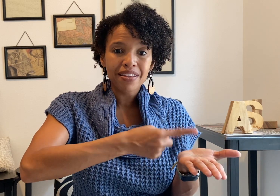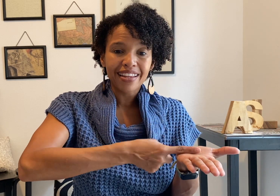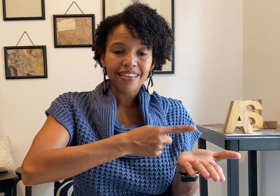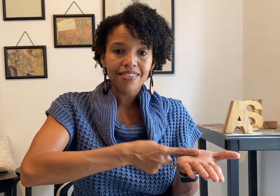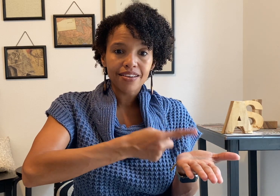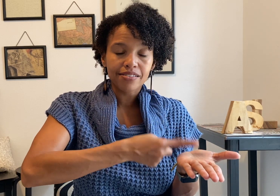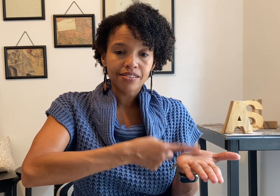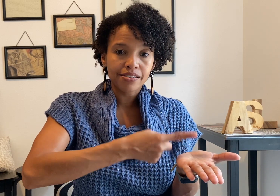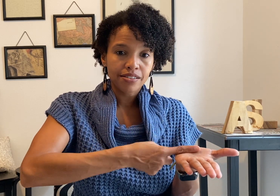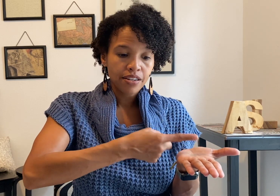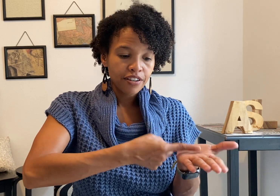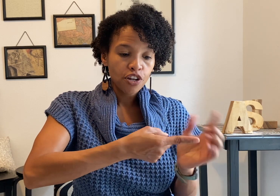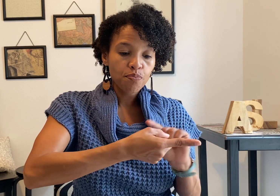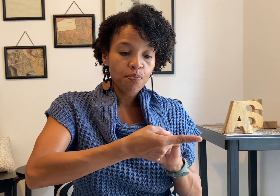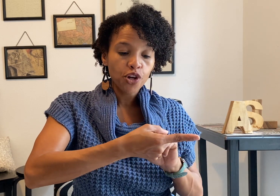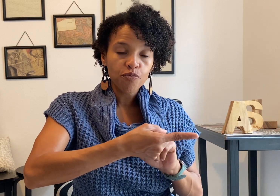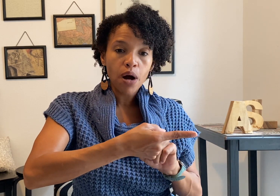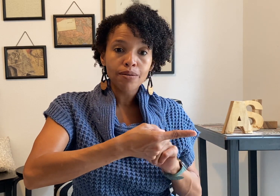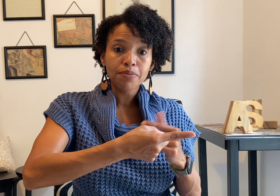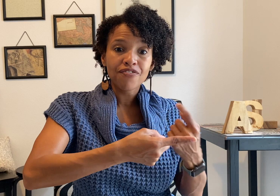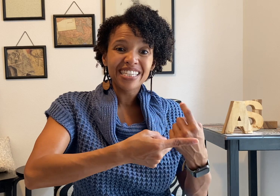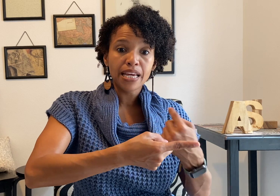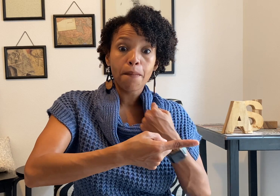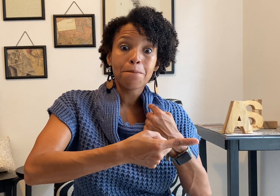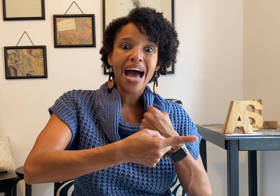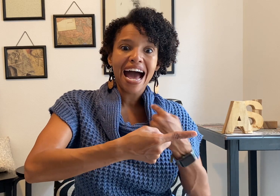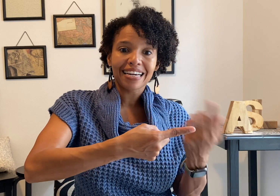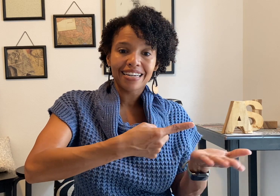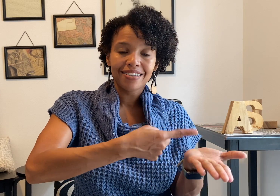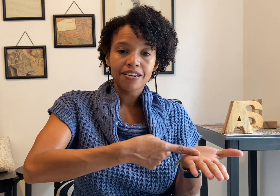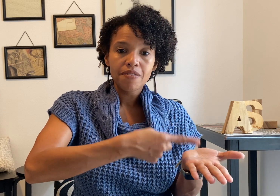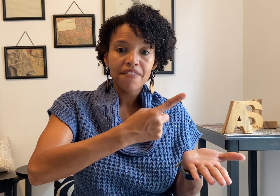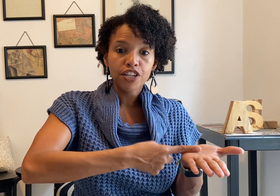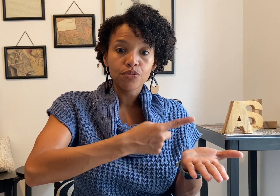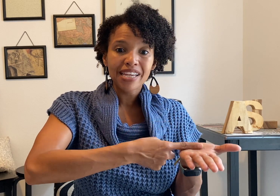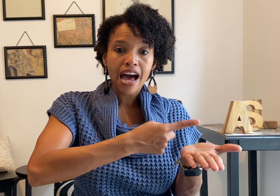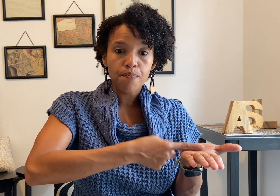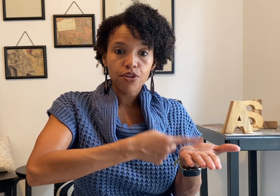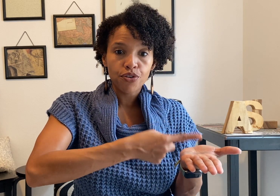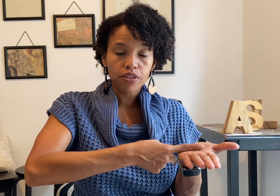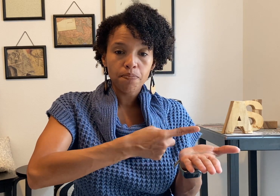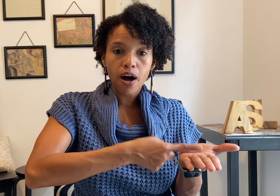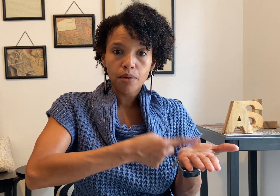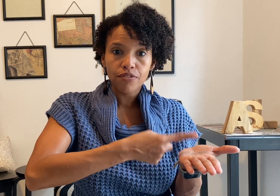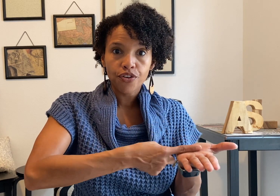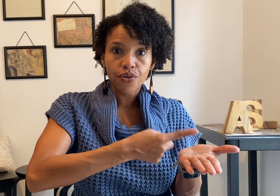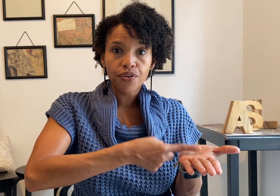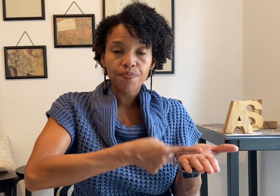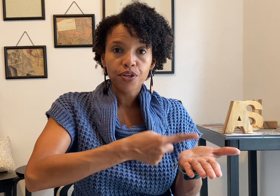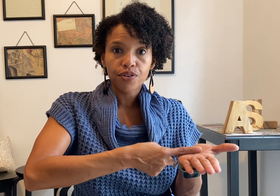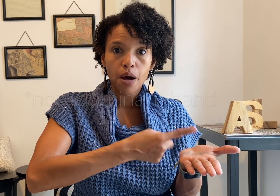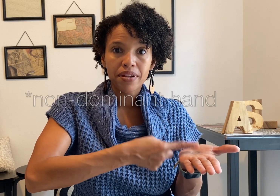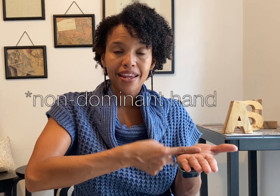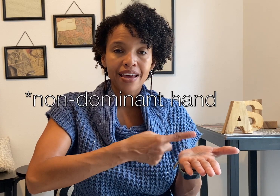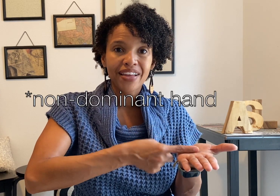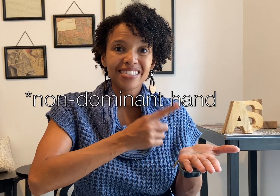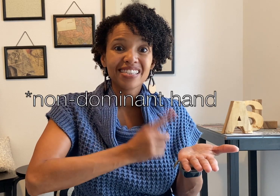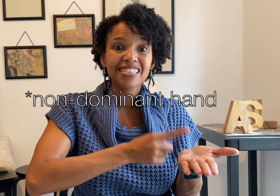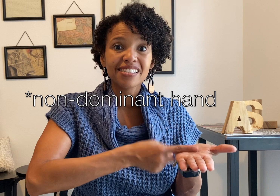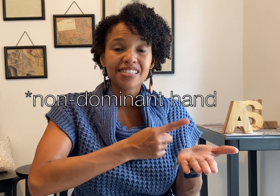like this. Your palm should be facing back, and then you tap the palm of your dominant hand. That's the